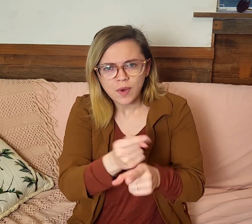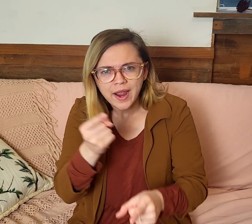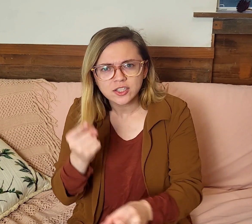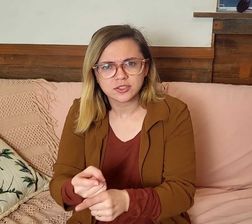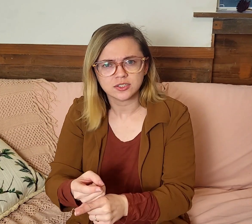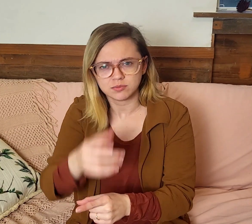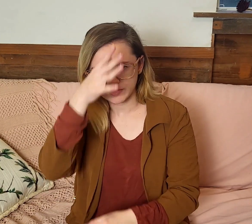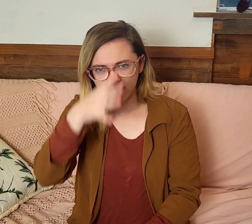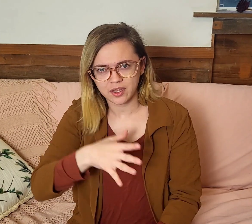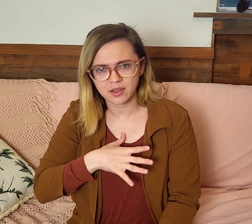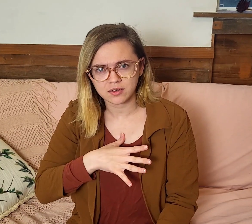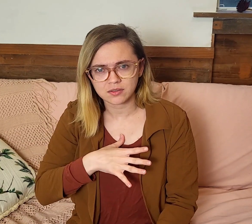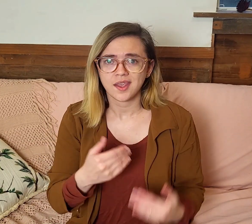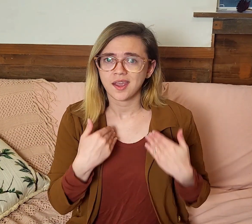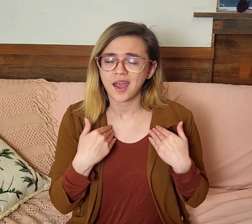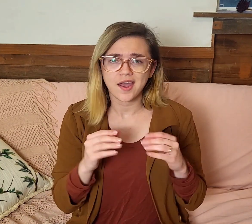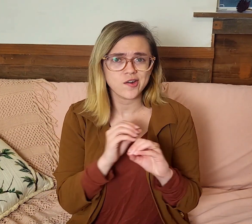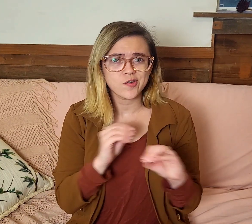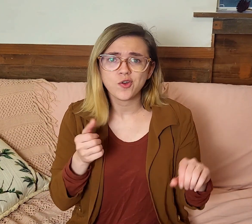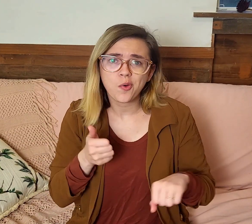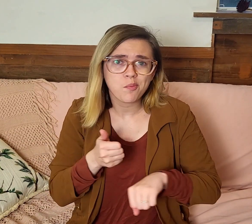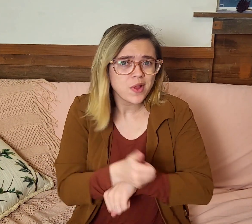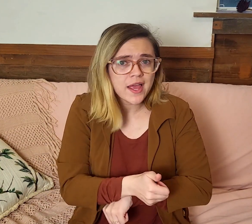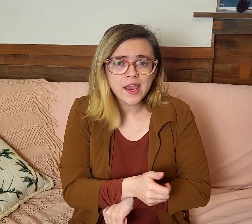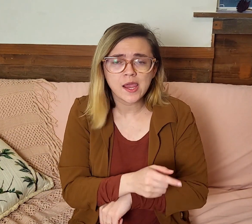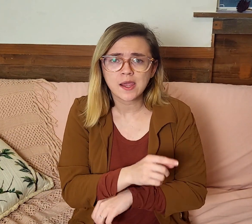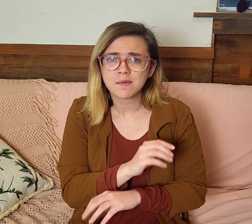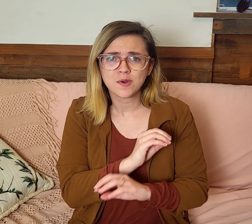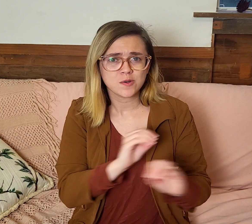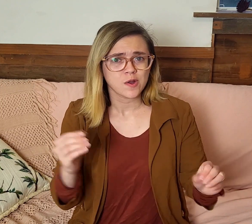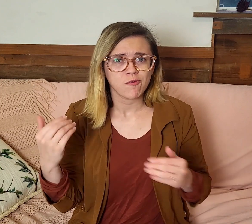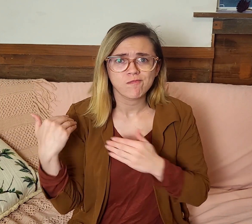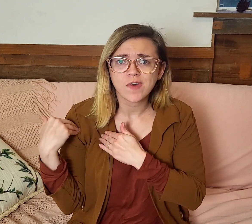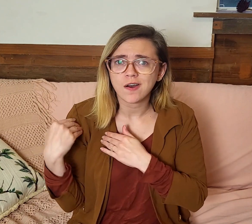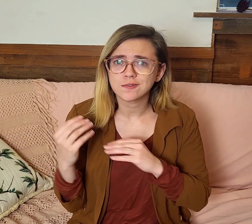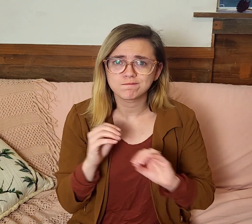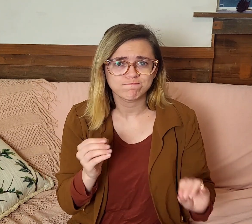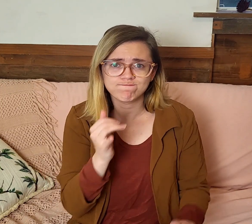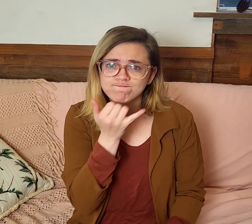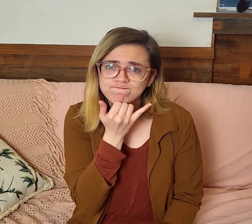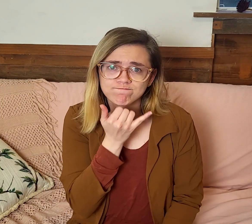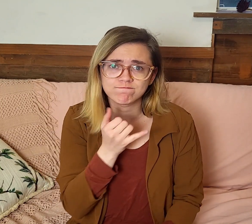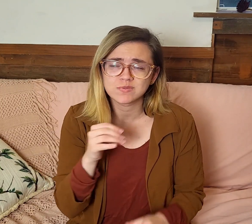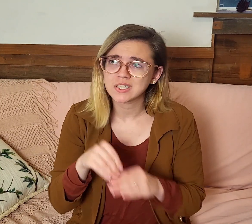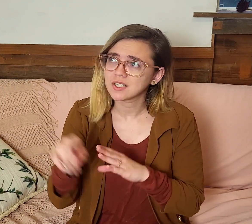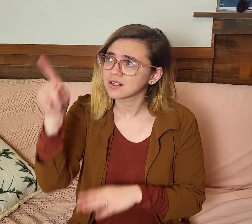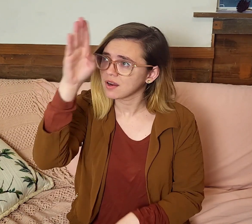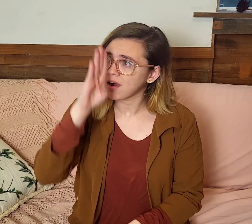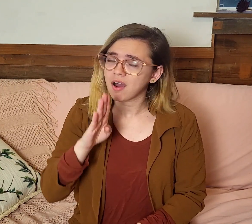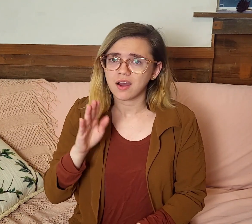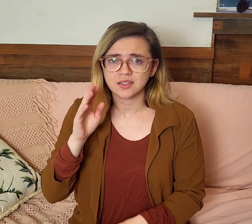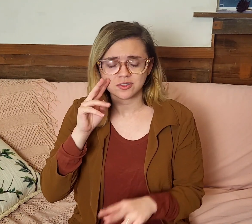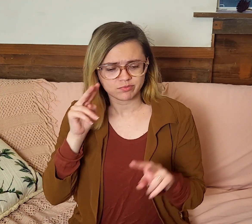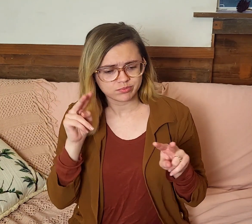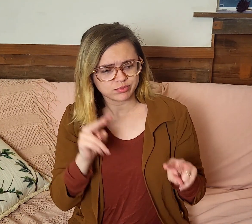righteous man. And Noah was blameless against all of the people and in